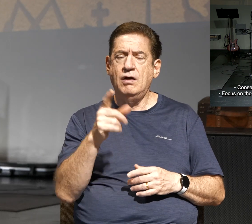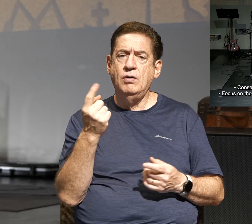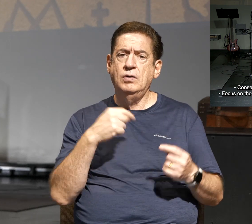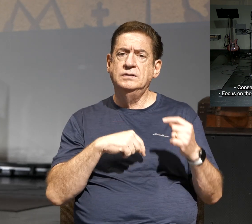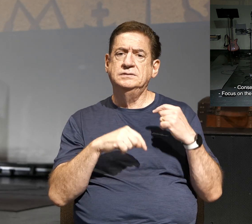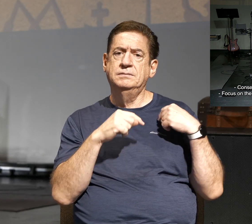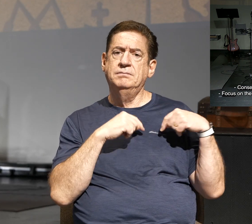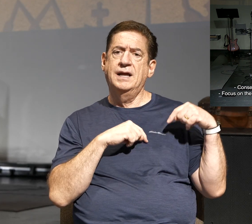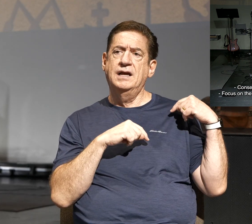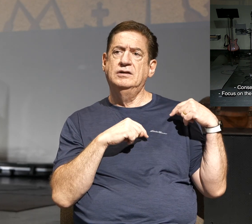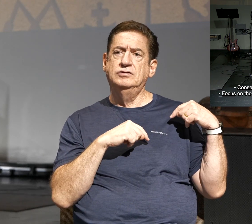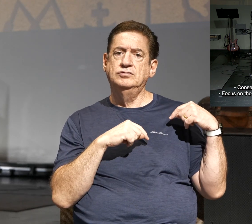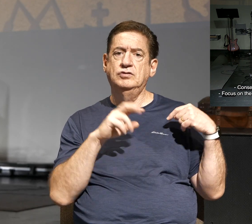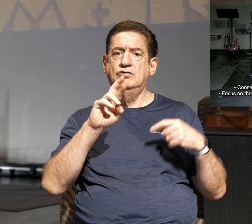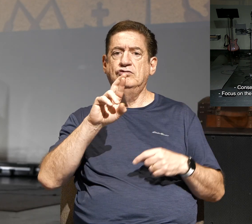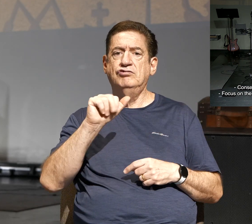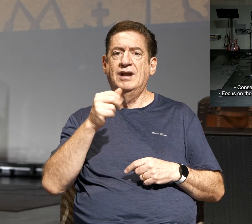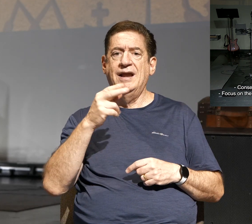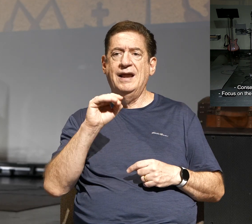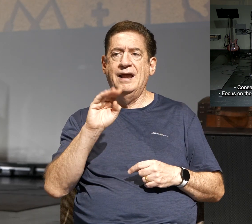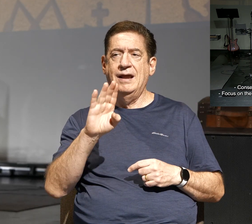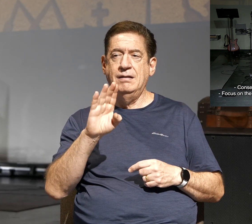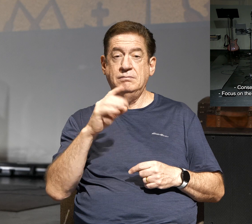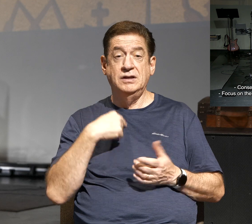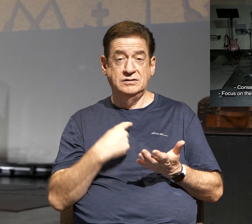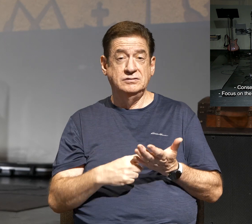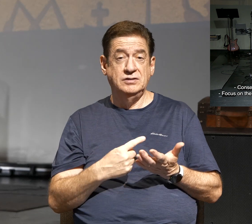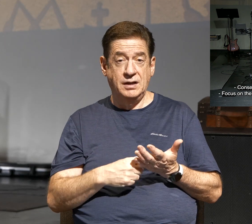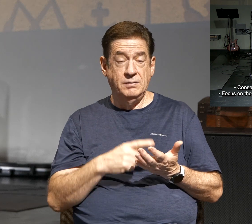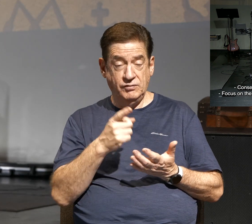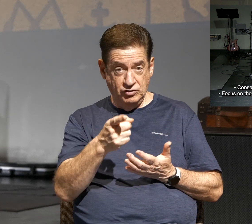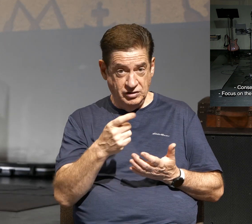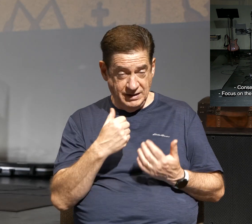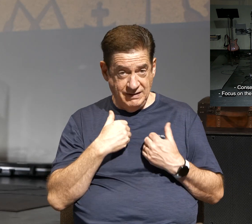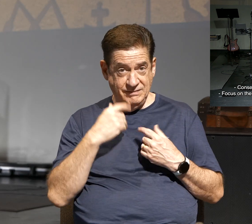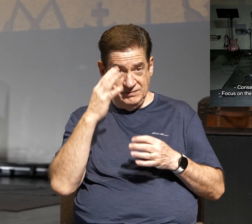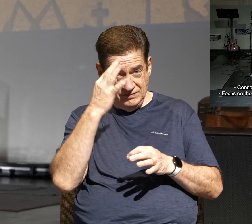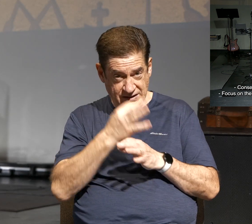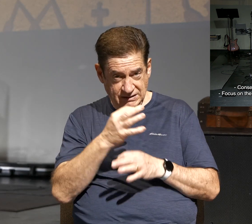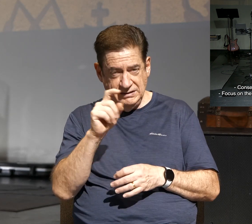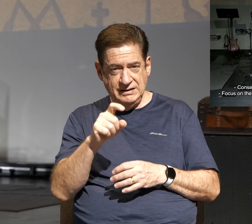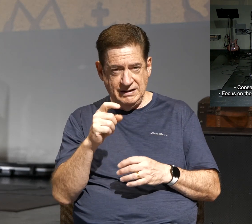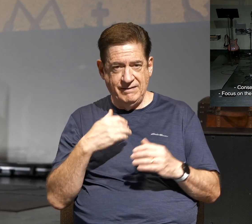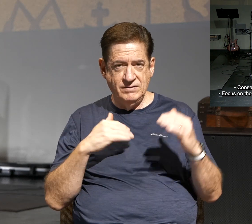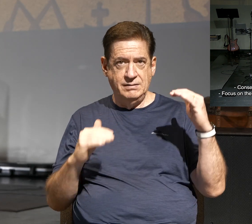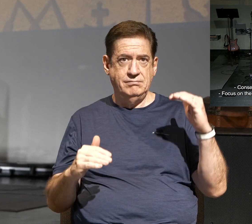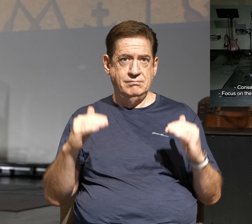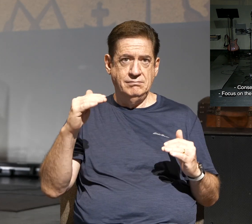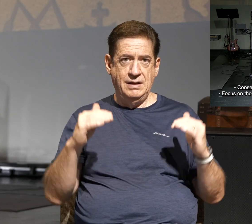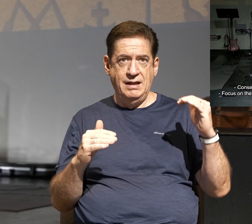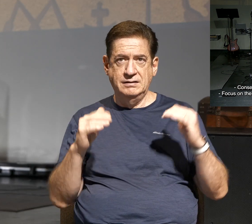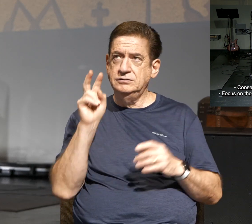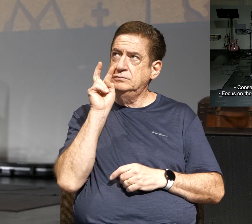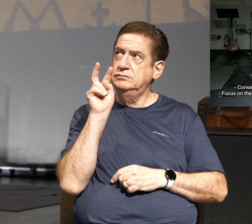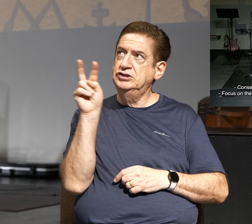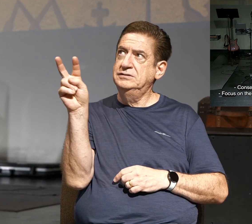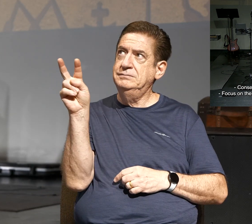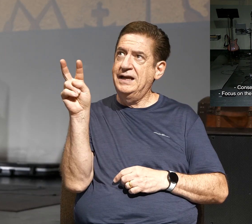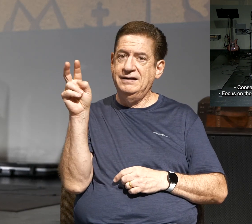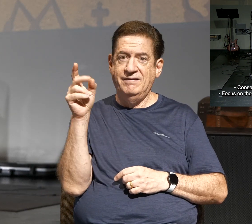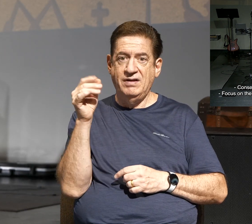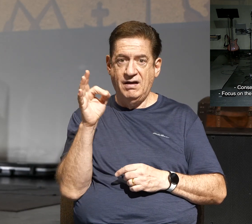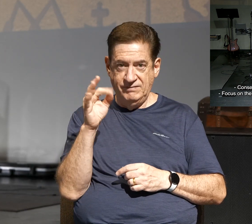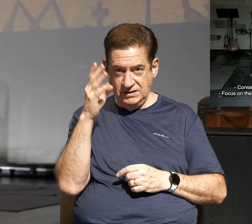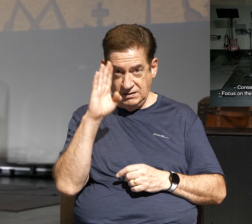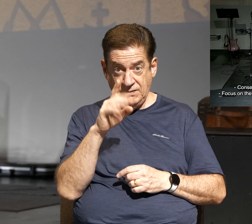to Rahab, who I talked about. If you're going to have faith, you need to have a balanced perspective of God. If you have a healthy